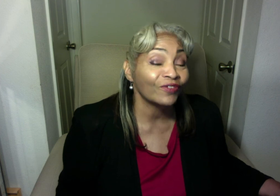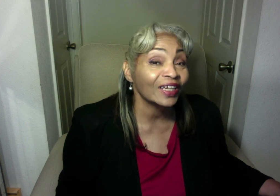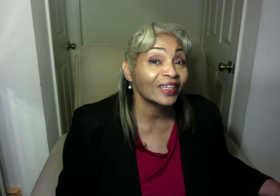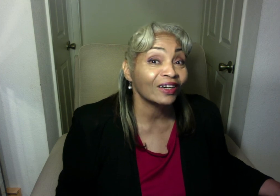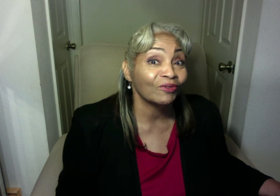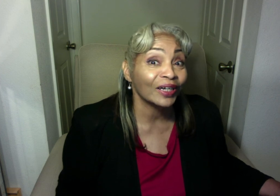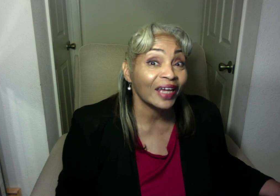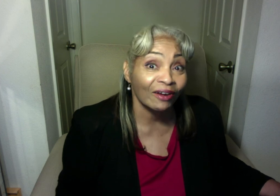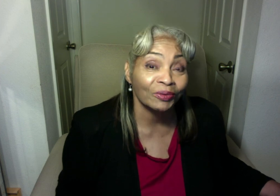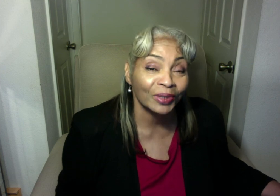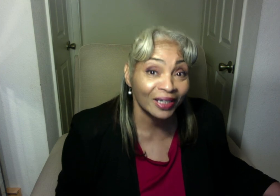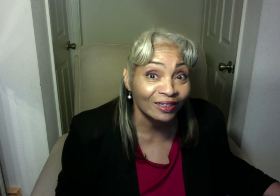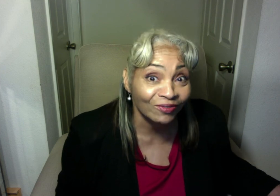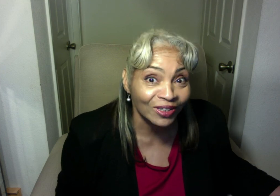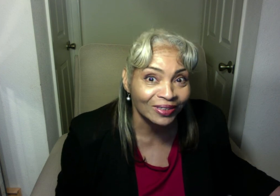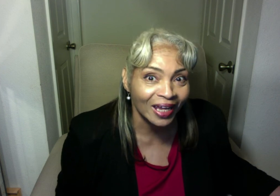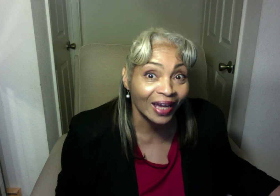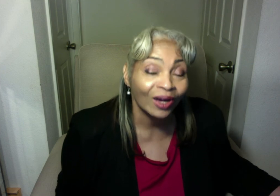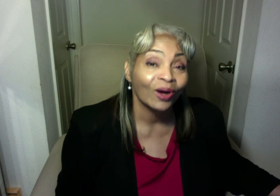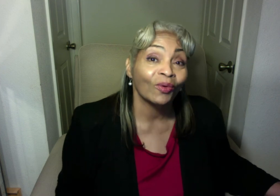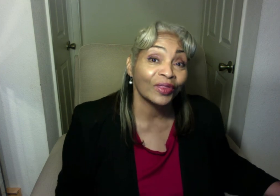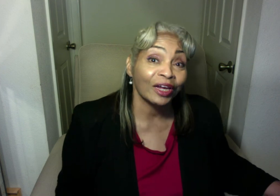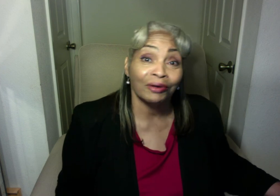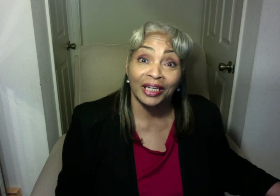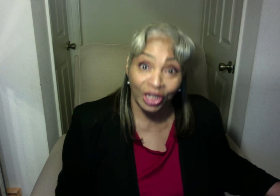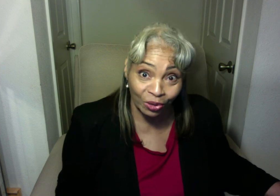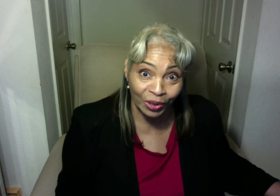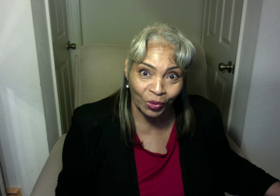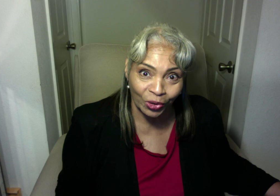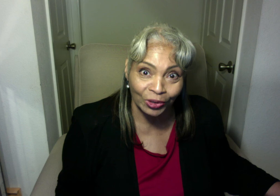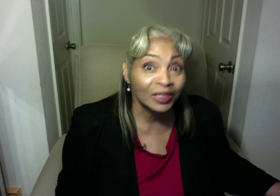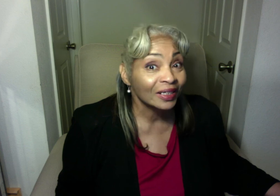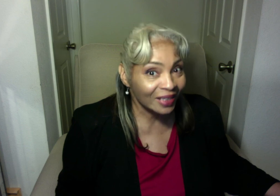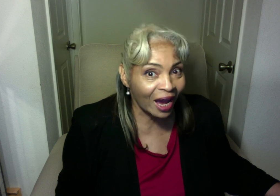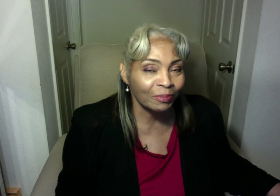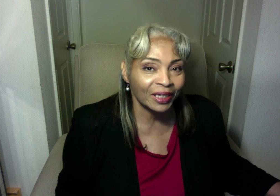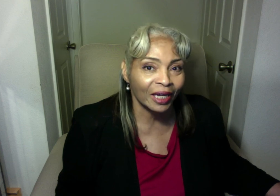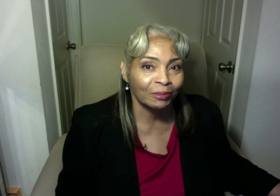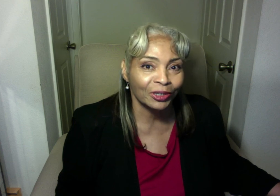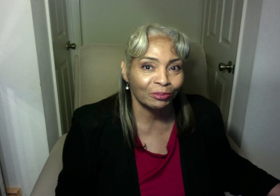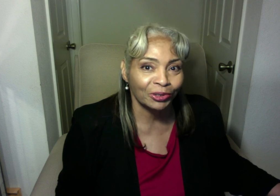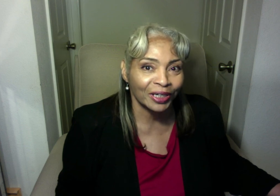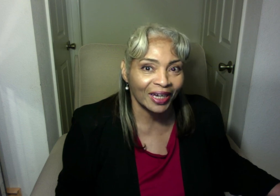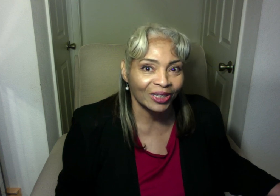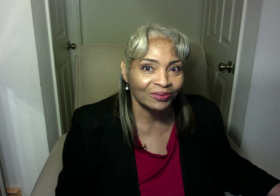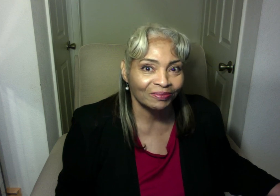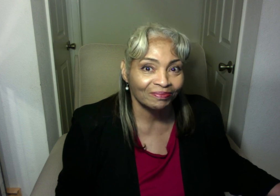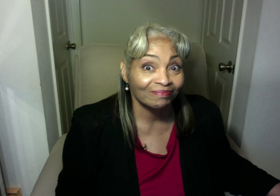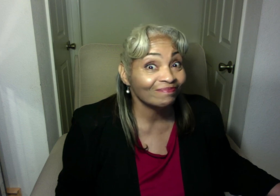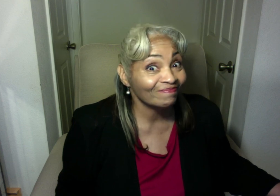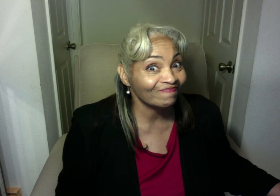feeling of what everyone else feels like when they're in a hearing world not being able to communicate. Hmm,